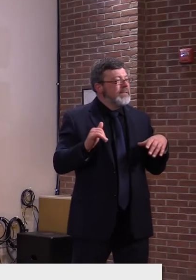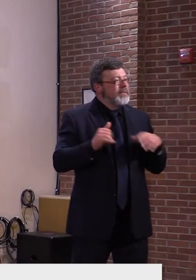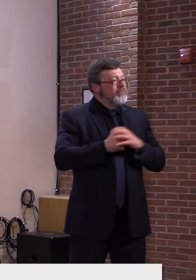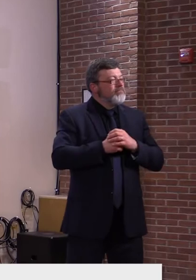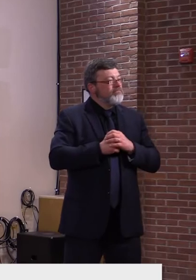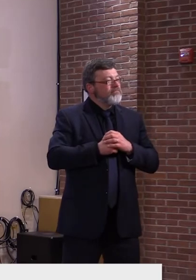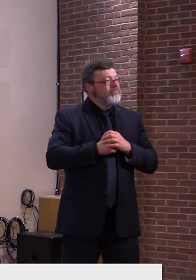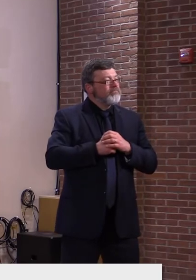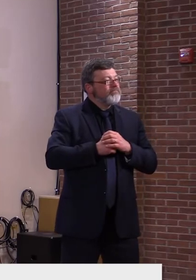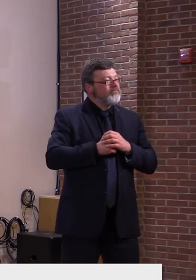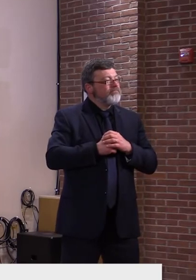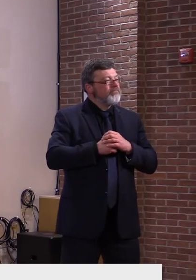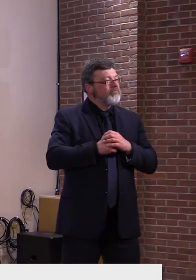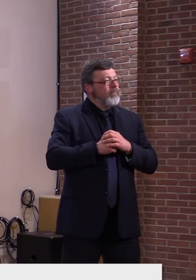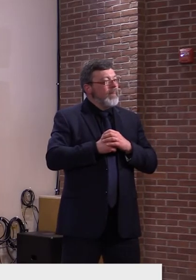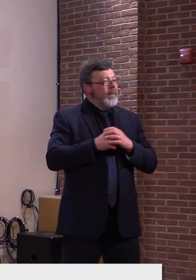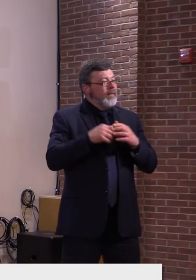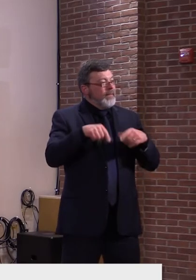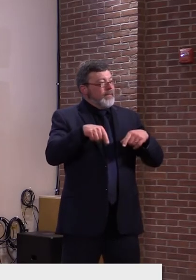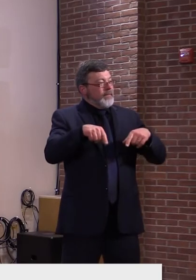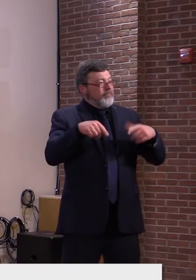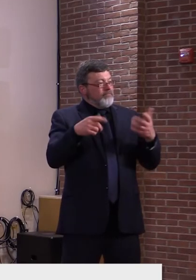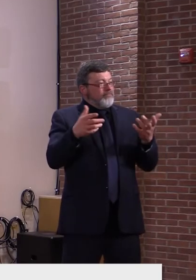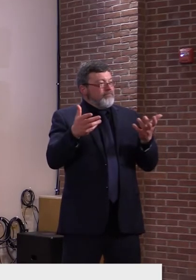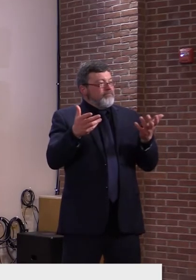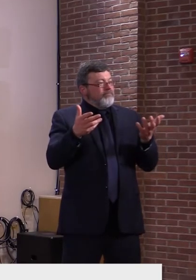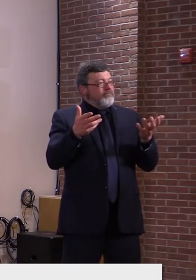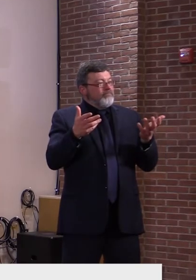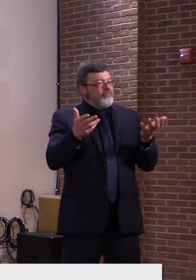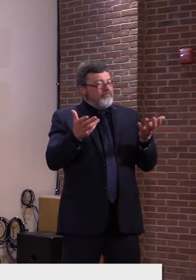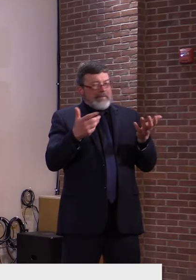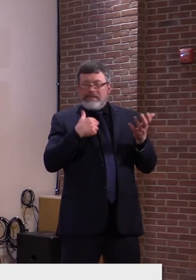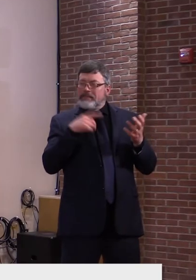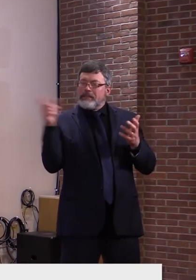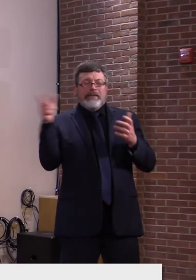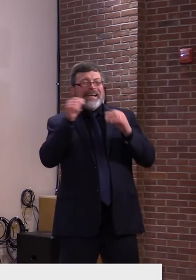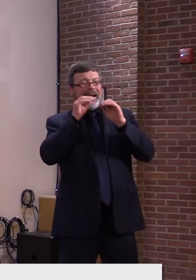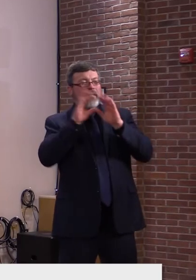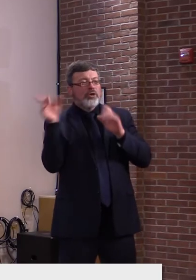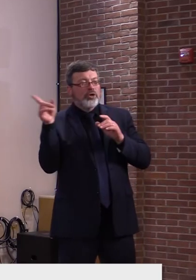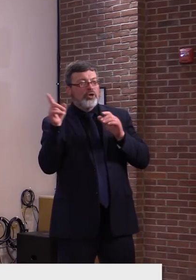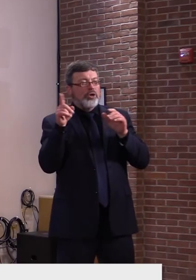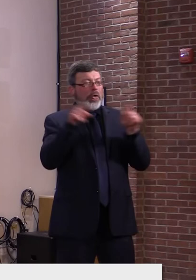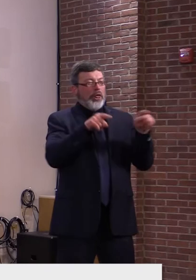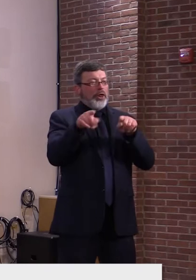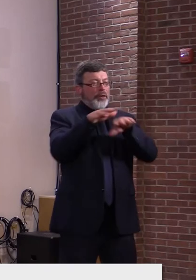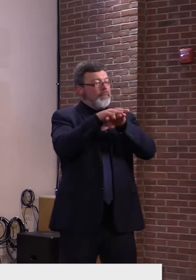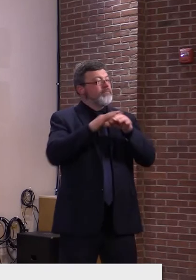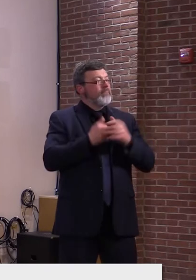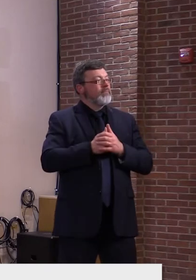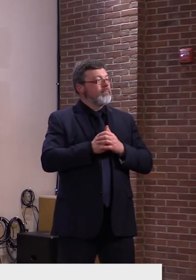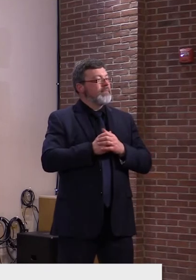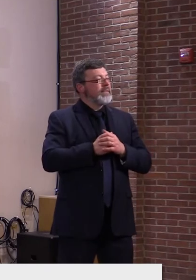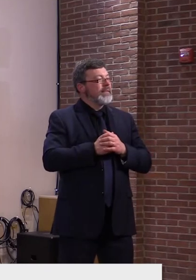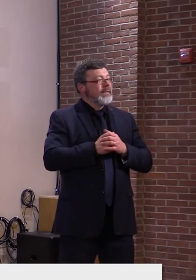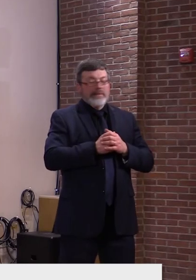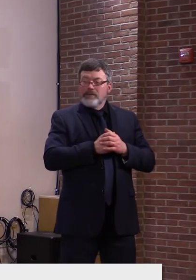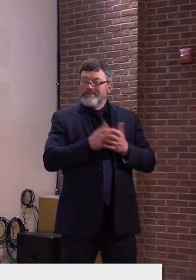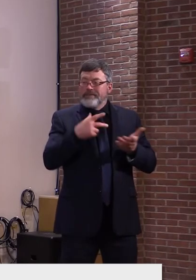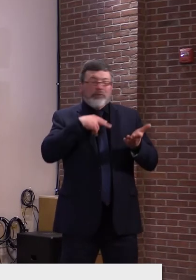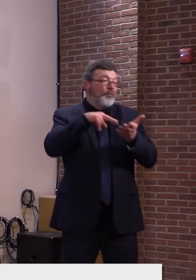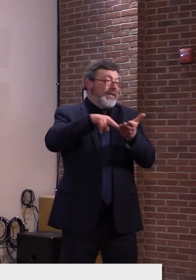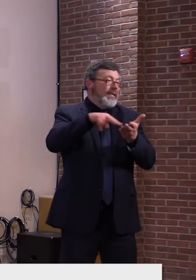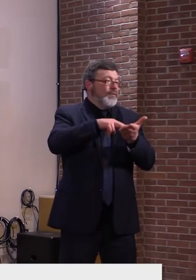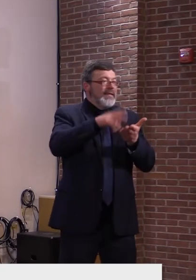Those are the two probably major recommendations I would make to you in trying to analyze this. But I guess,